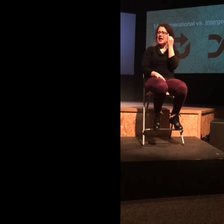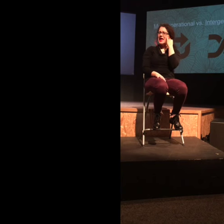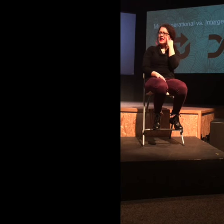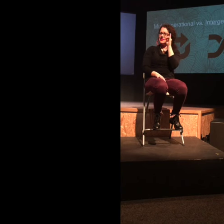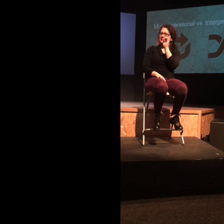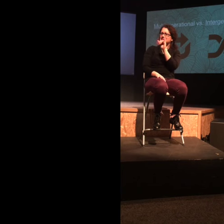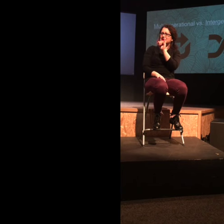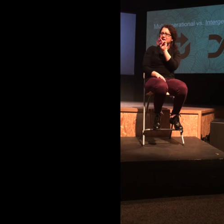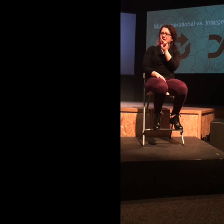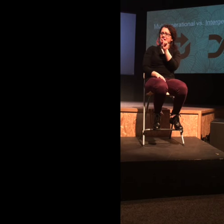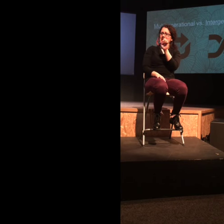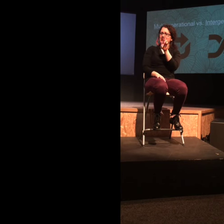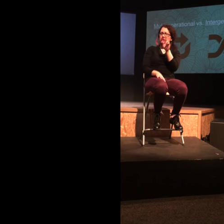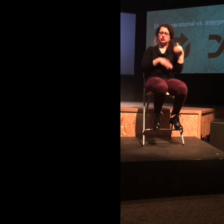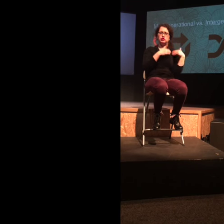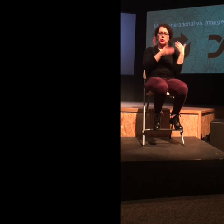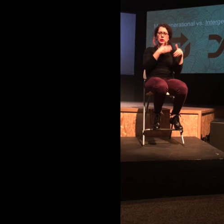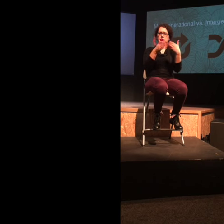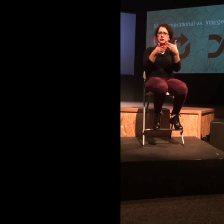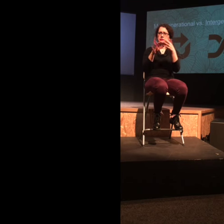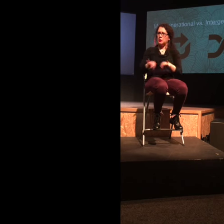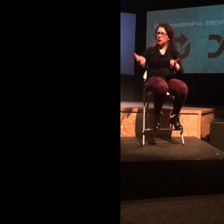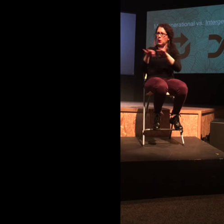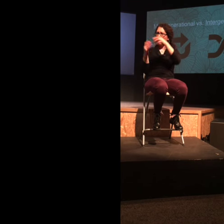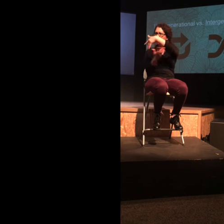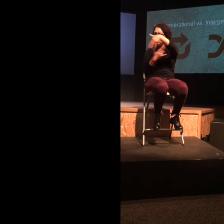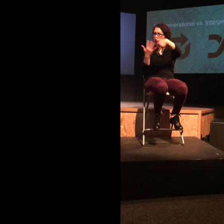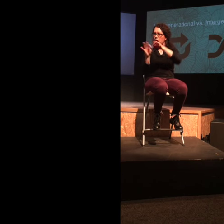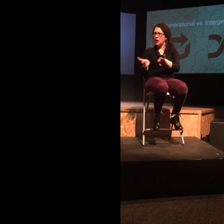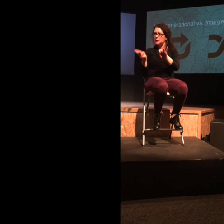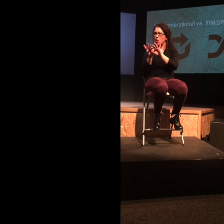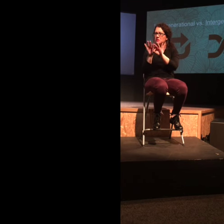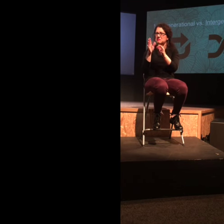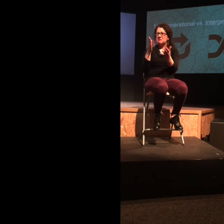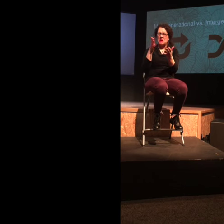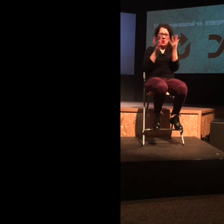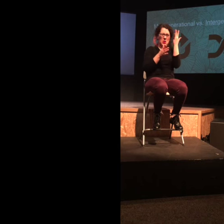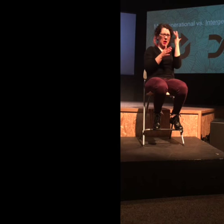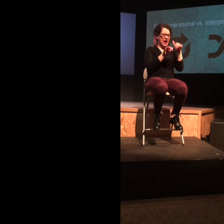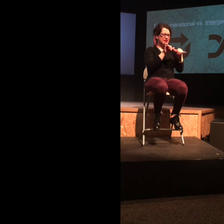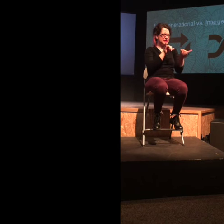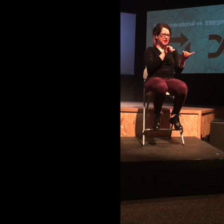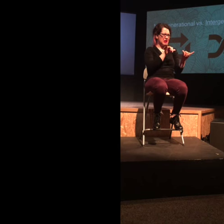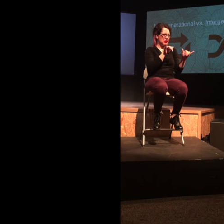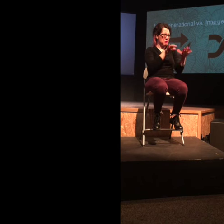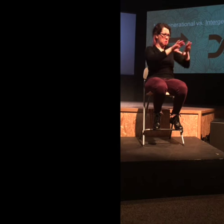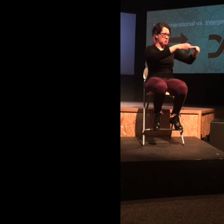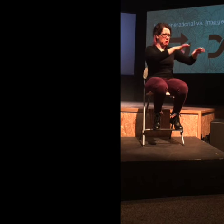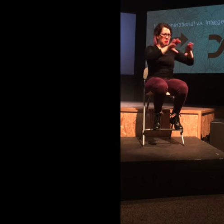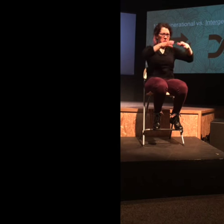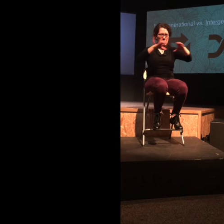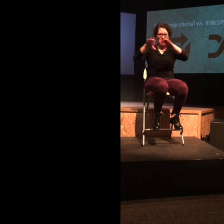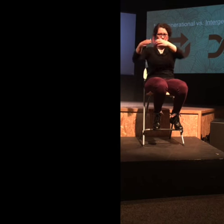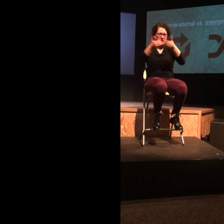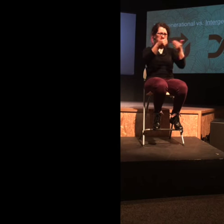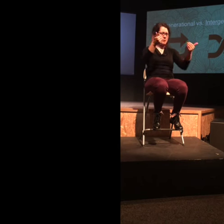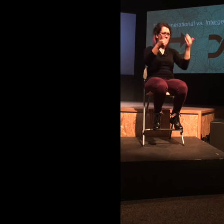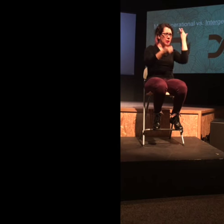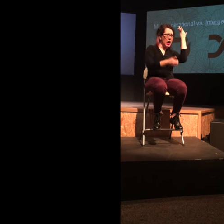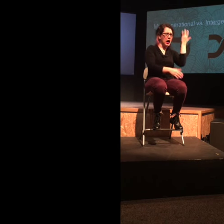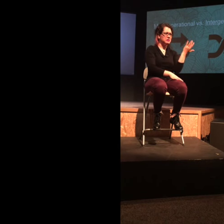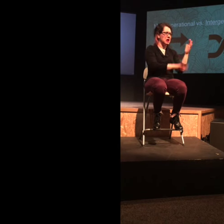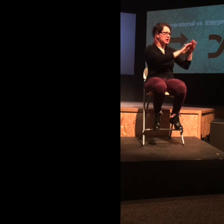do we still have age-appropriate ministries? Like, why do we have that? Why don't we just have all kids in worship services? And so, what I